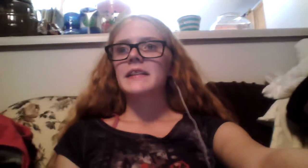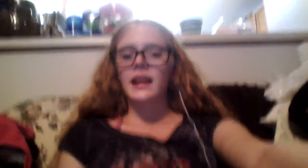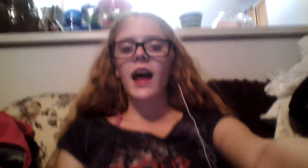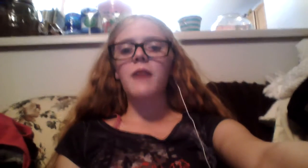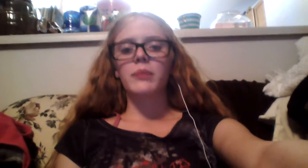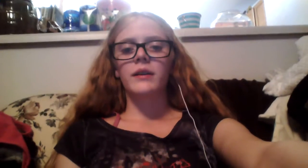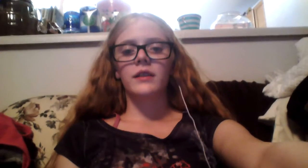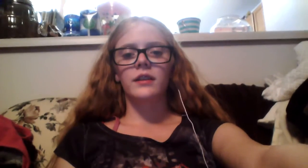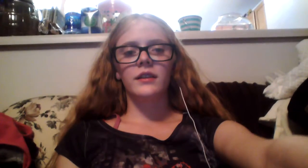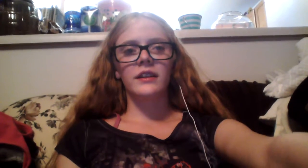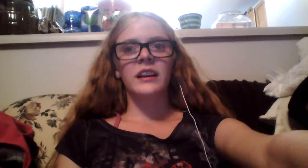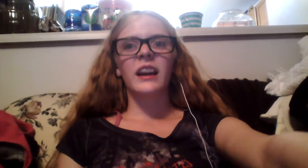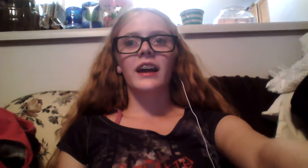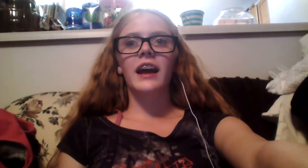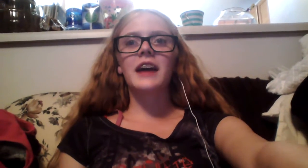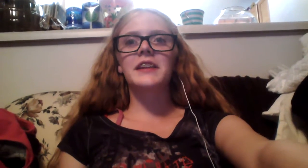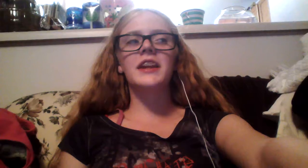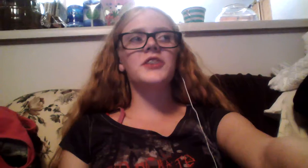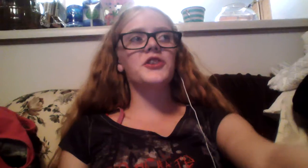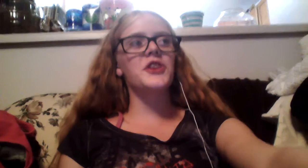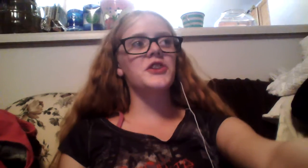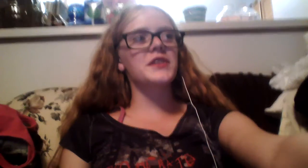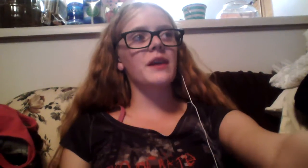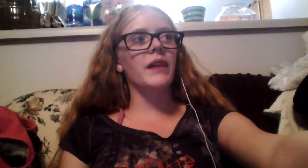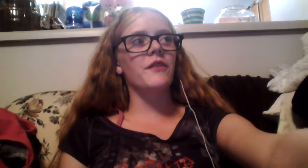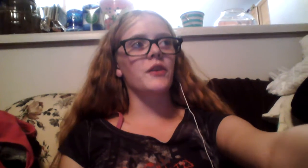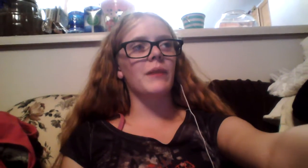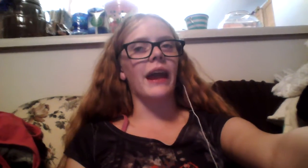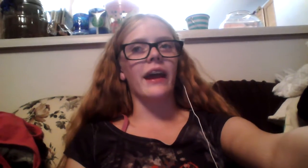Sit up. Cuz I need you to do something for me.